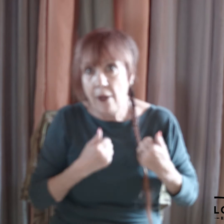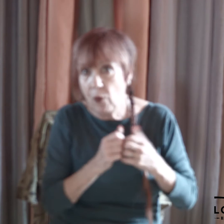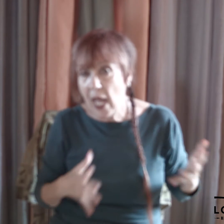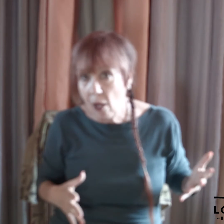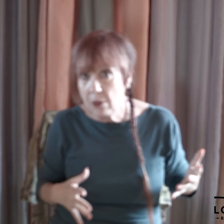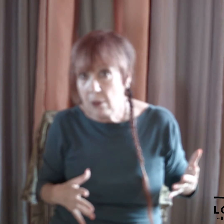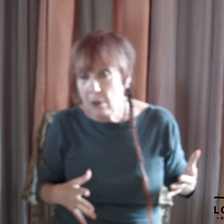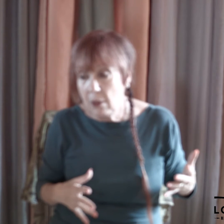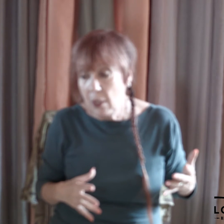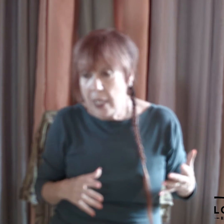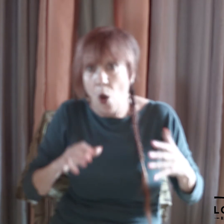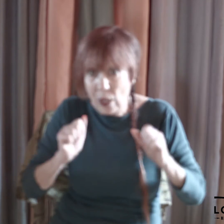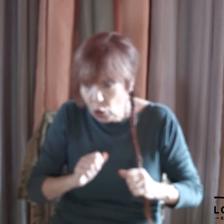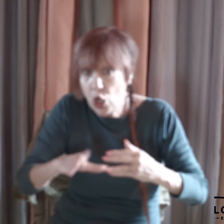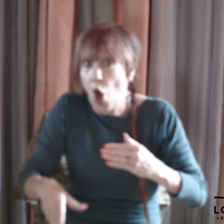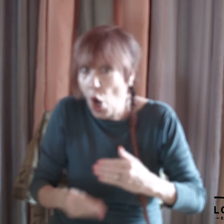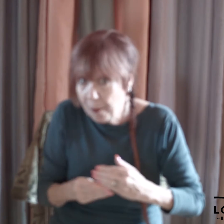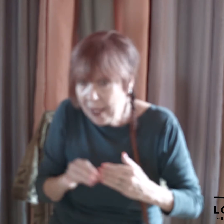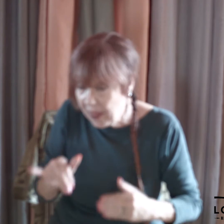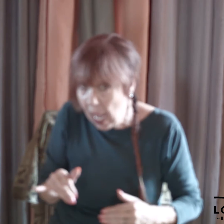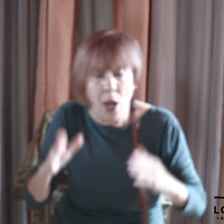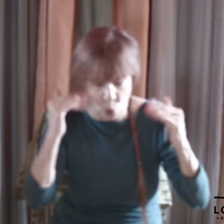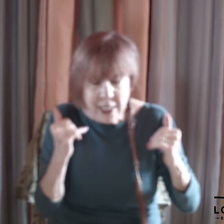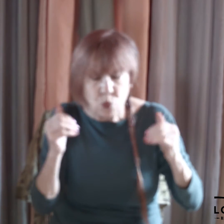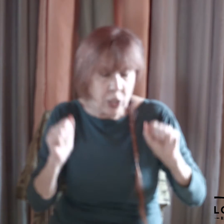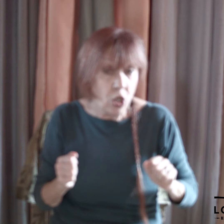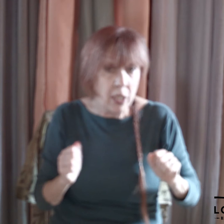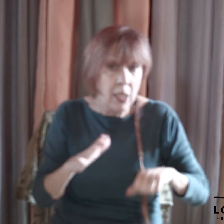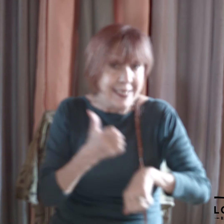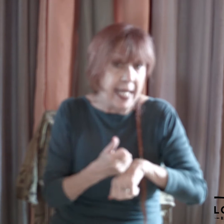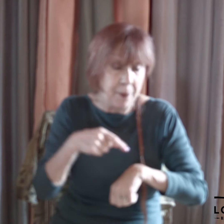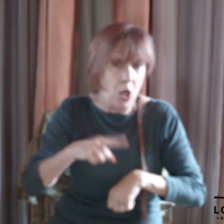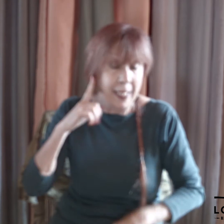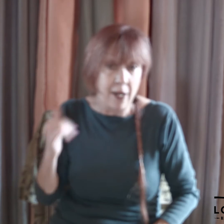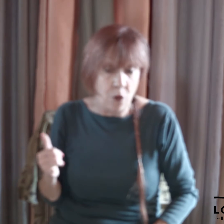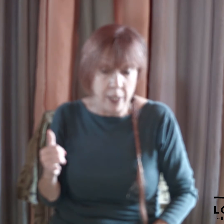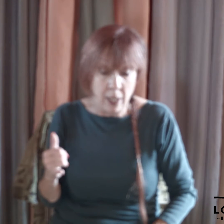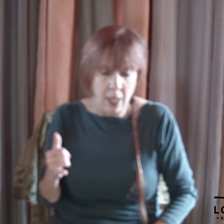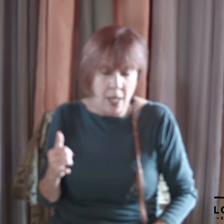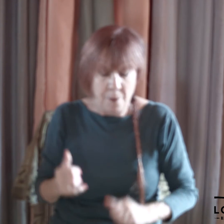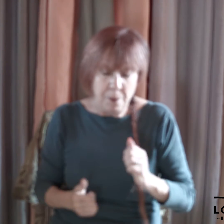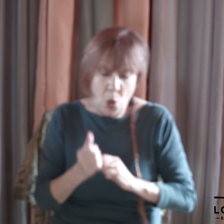system, I think, would work very well. I wish we would do it in California. And even more importantly, I wish we'd do it in the